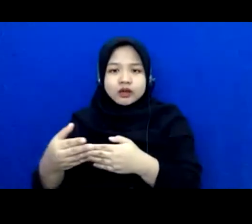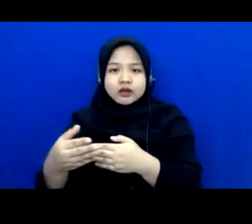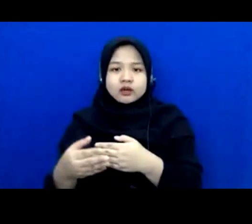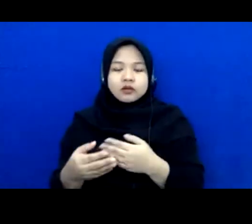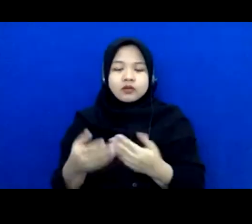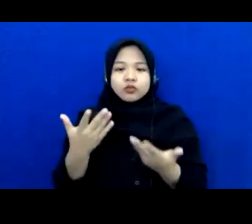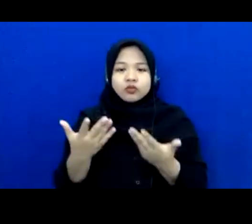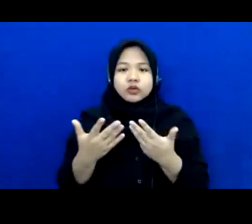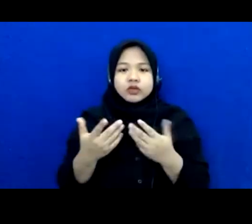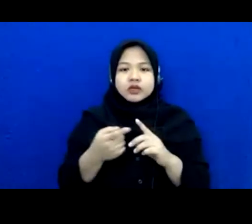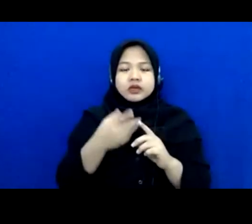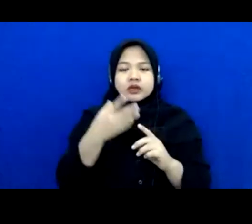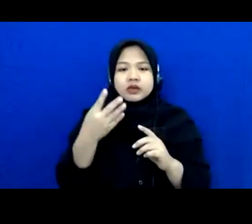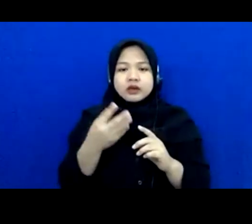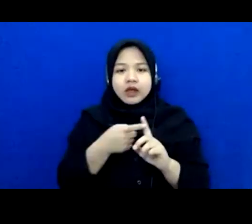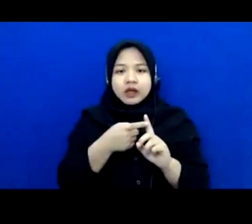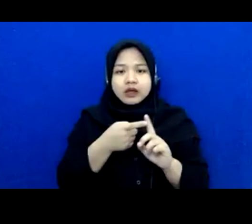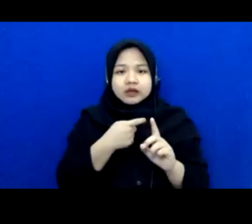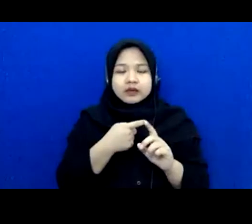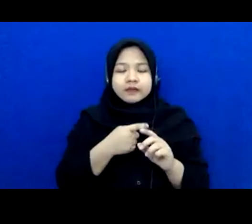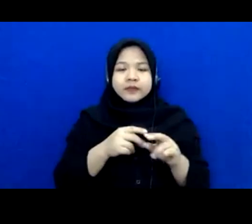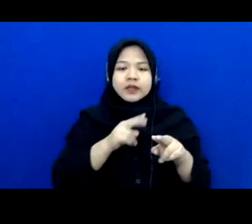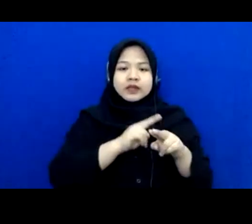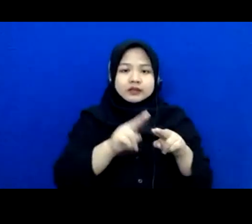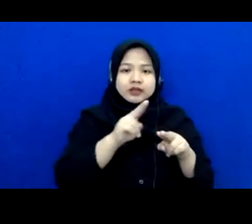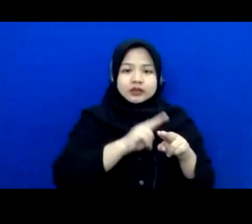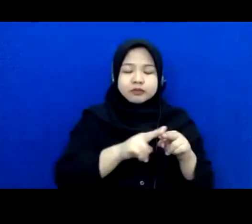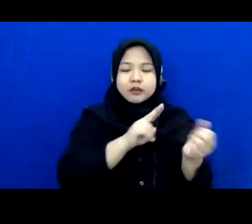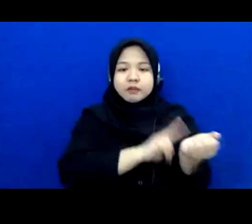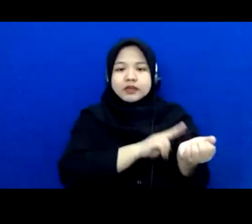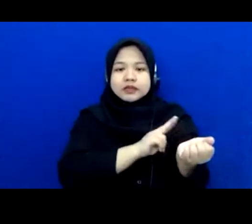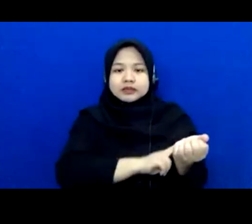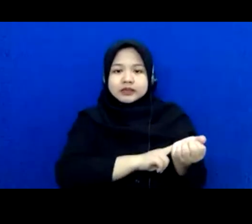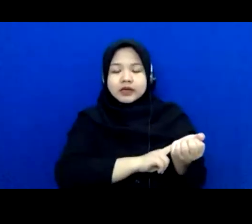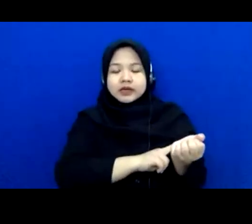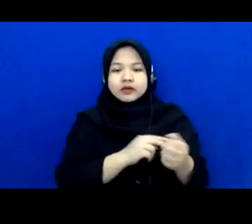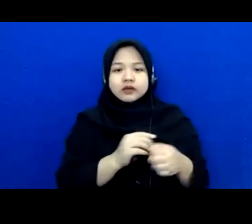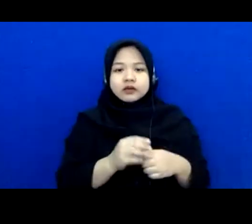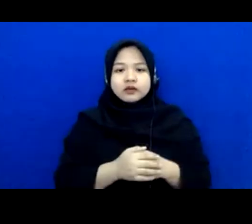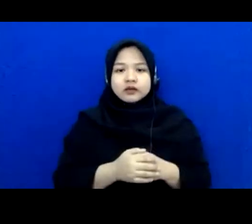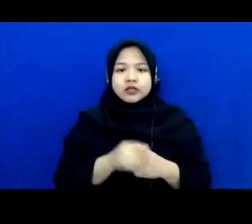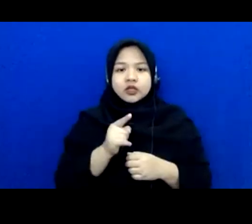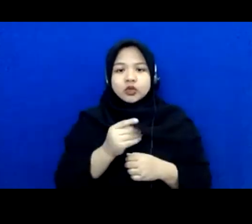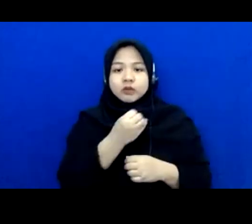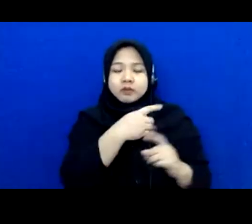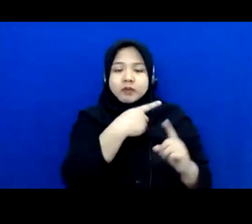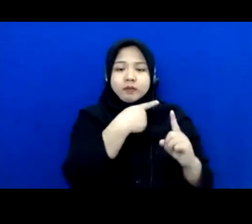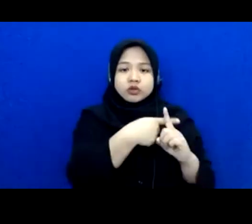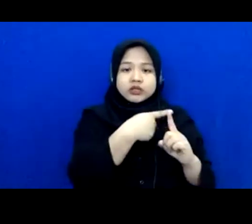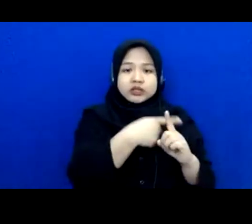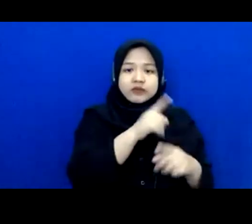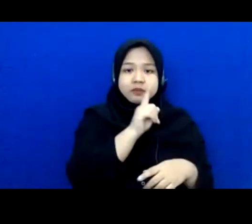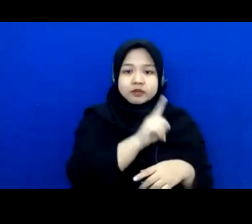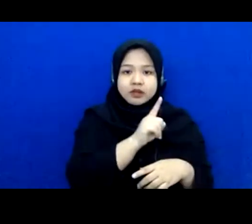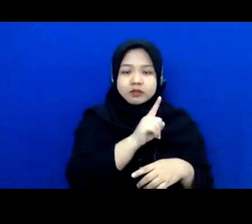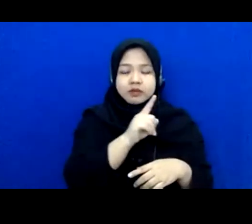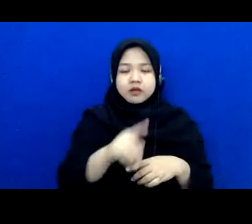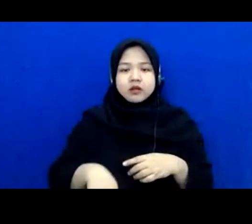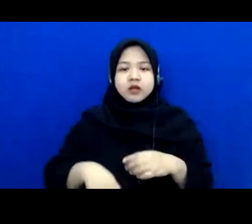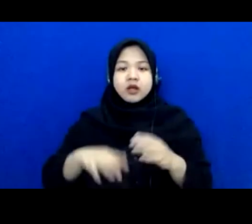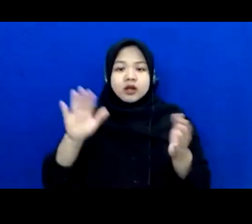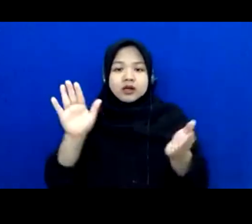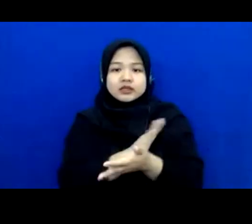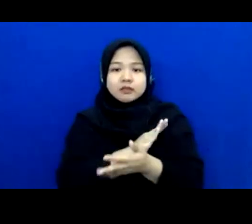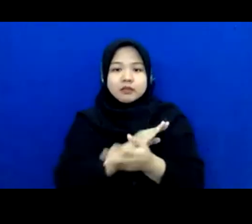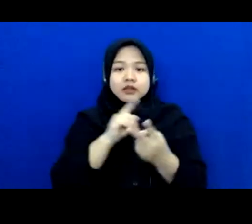more free or low cost treatments for patients. So that was the first positive. I think the second sort of opportunity